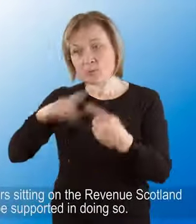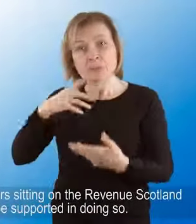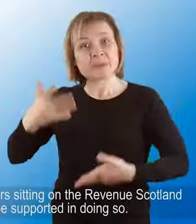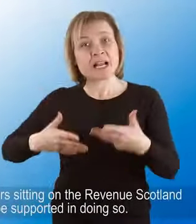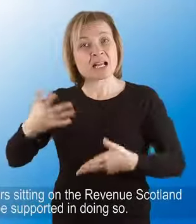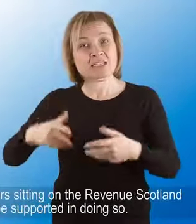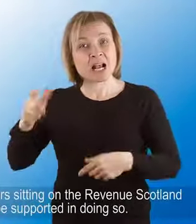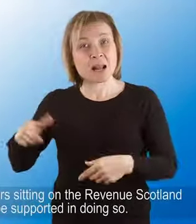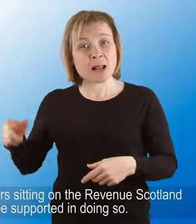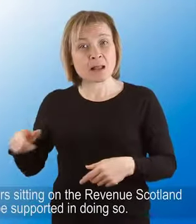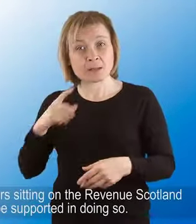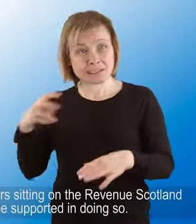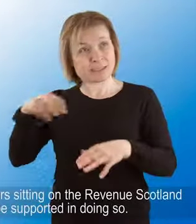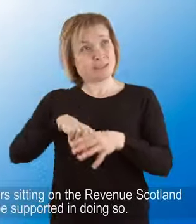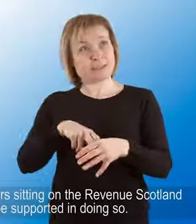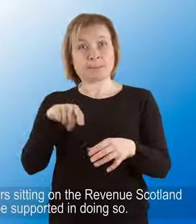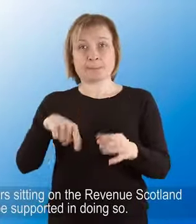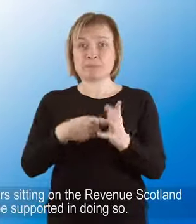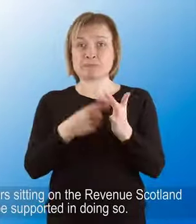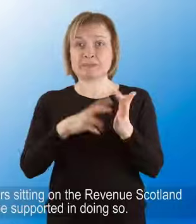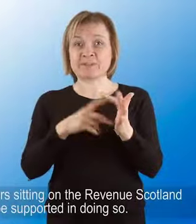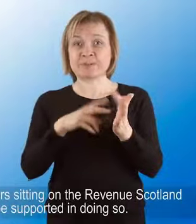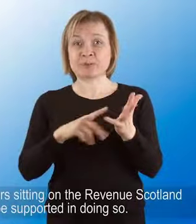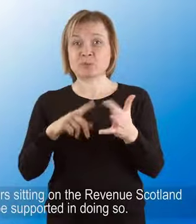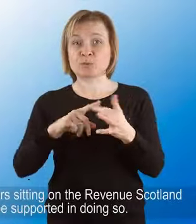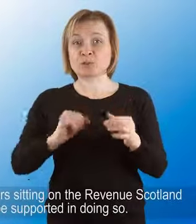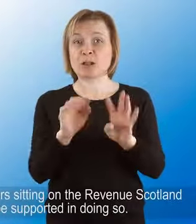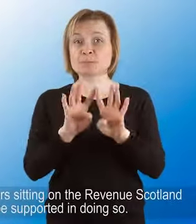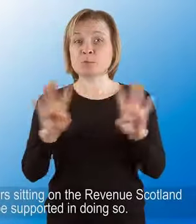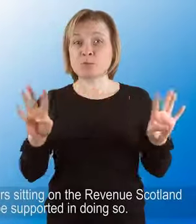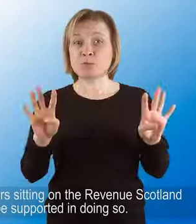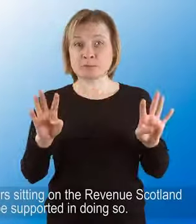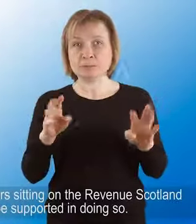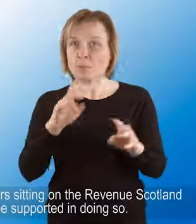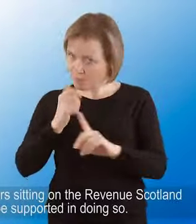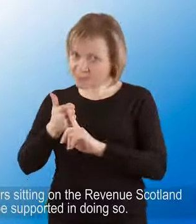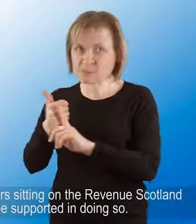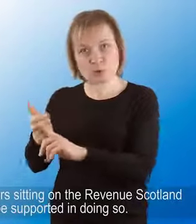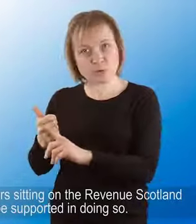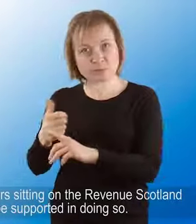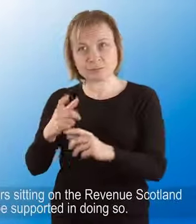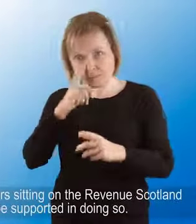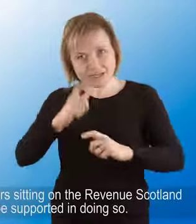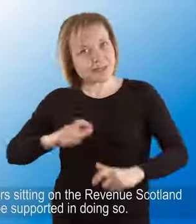ensuring that BSL users sitting on the Revenue Scotland Board would be supported in doing so.